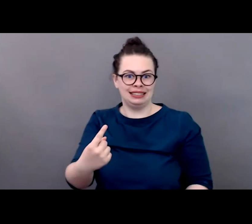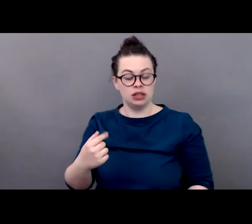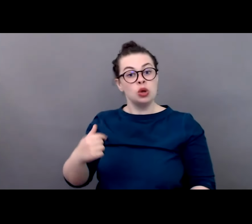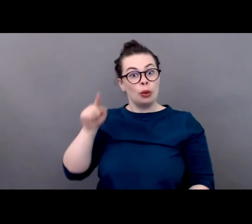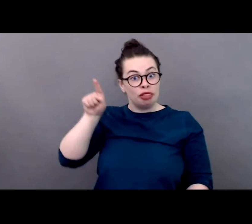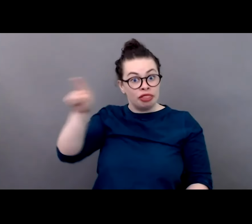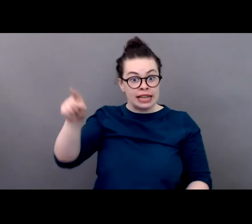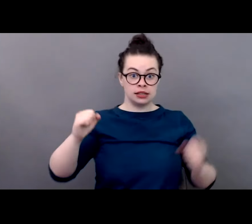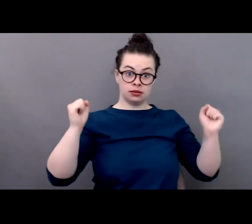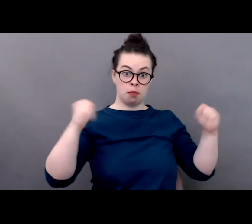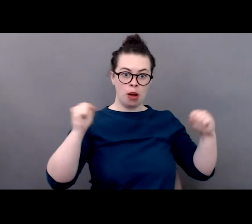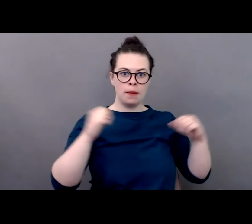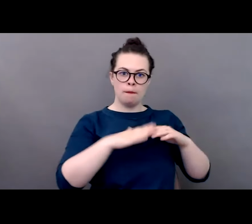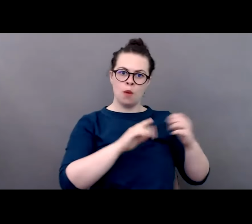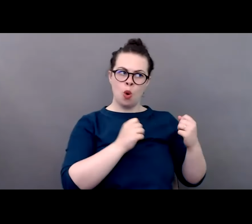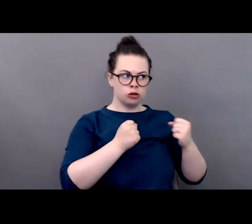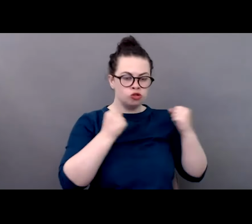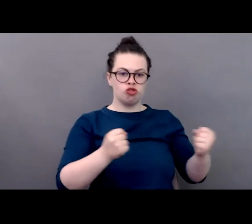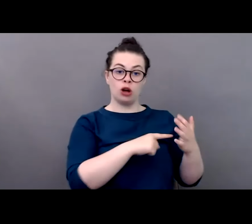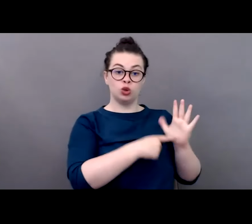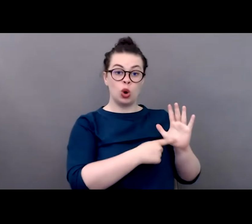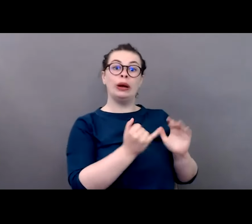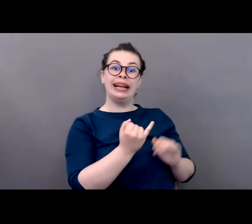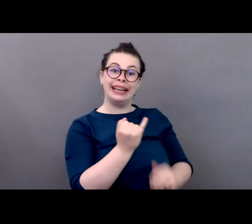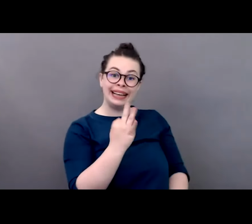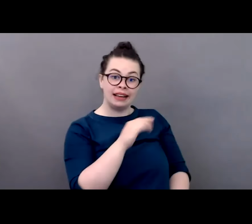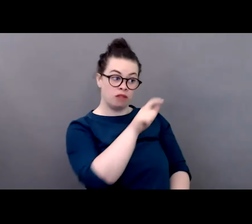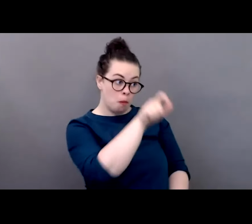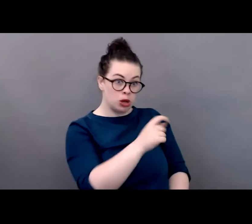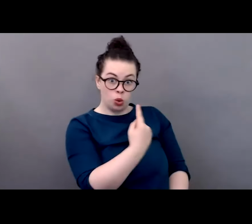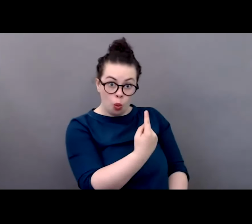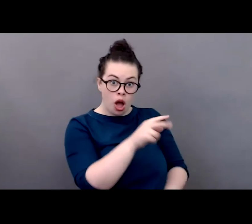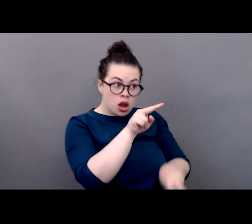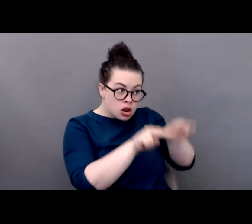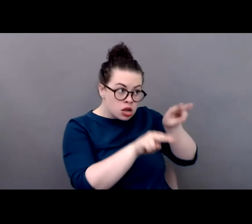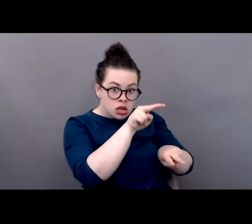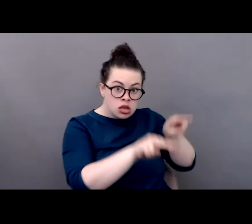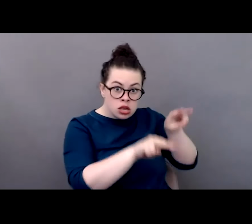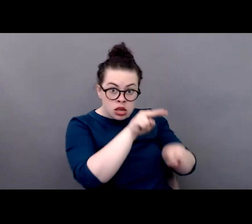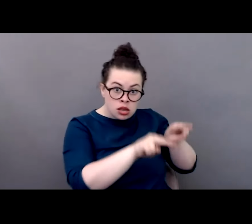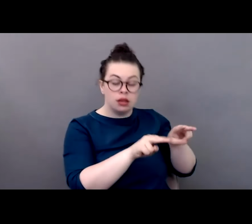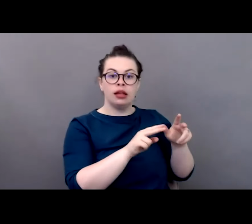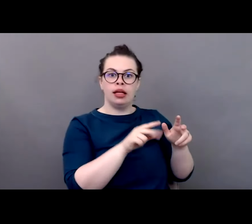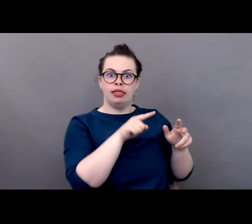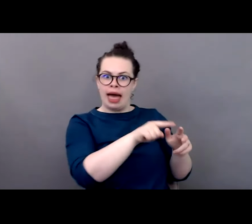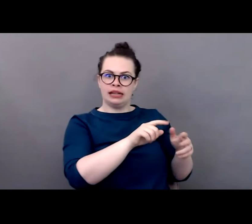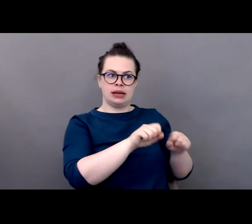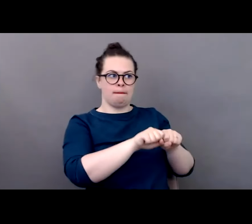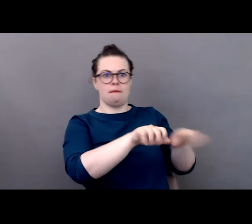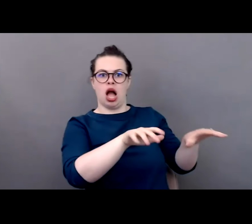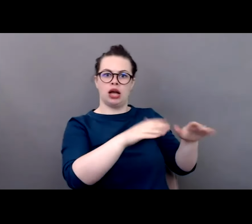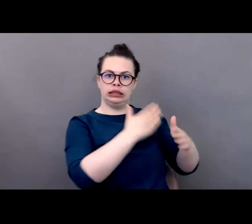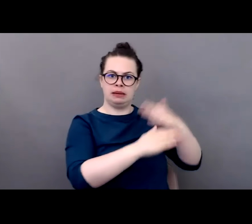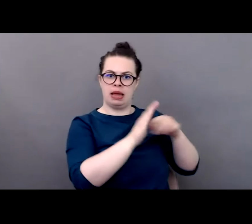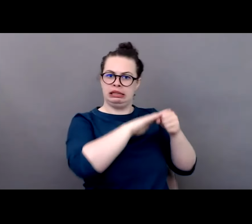why they are hurting persons with disabilities. So this decision was so powerful that it was better accepted